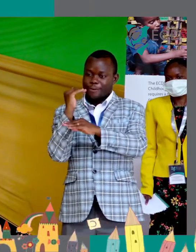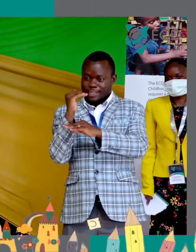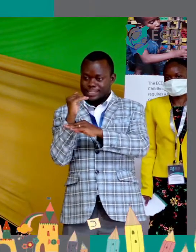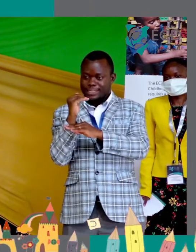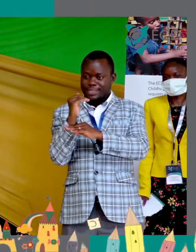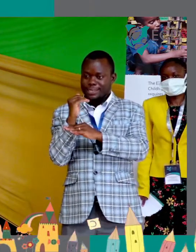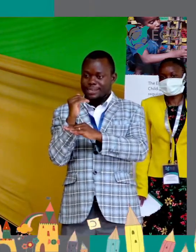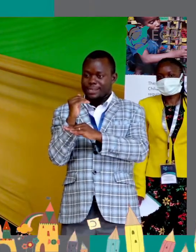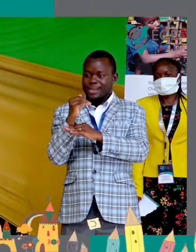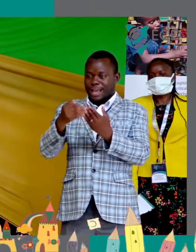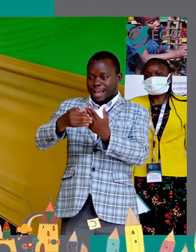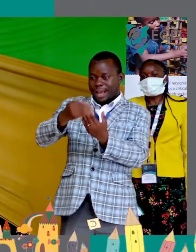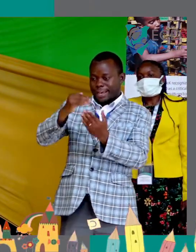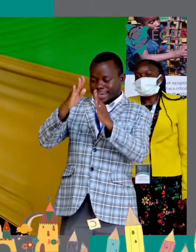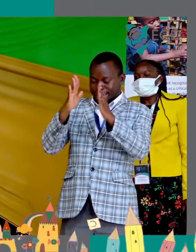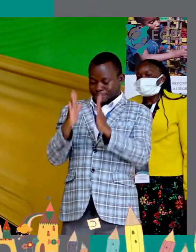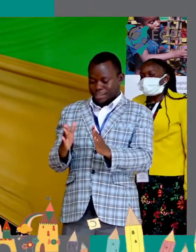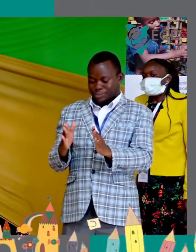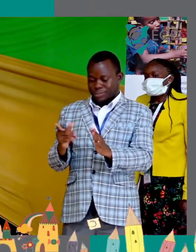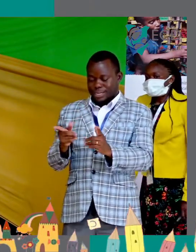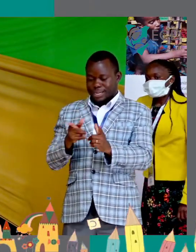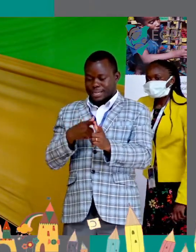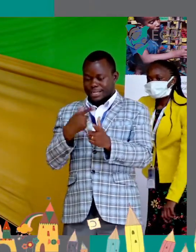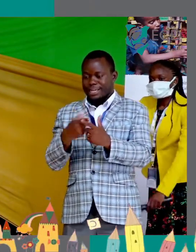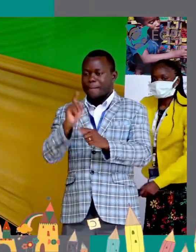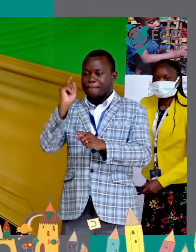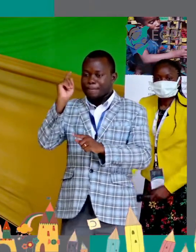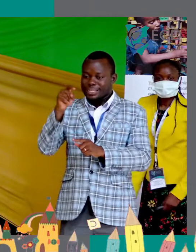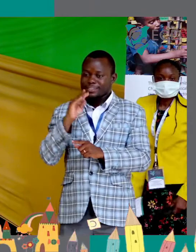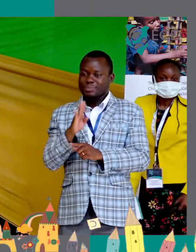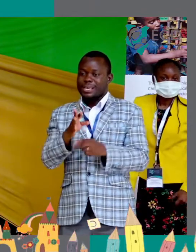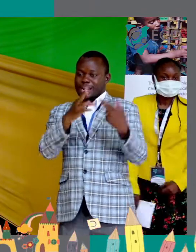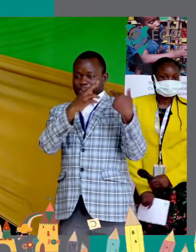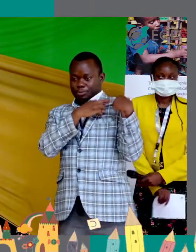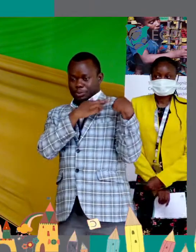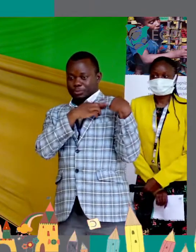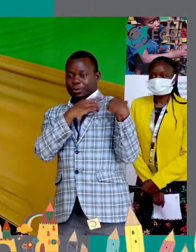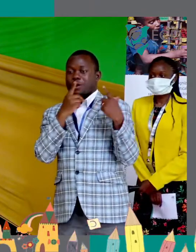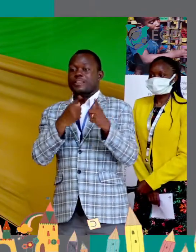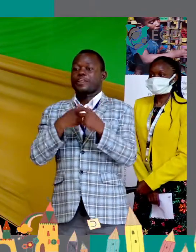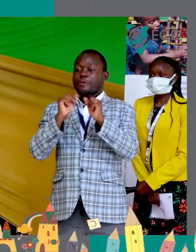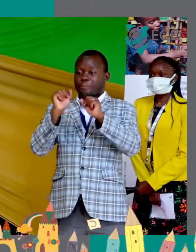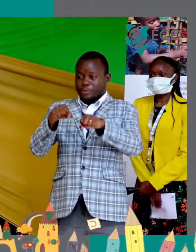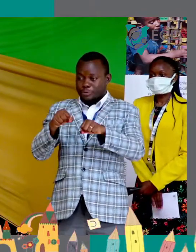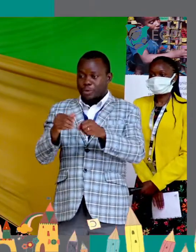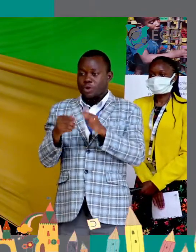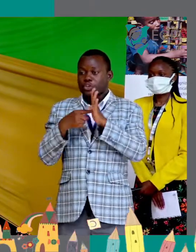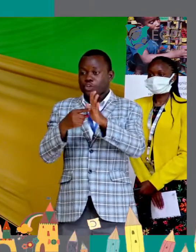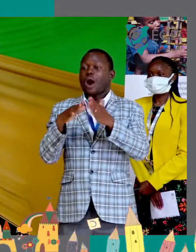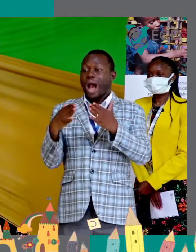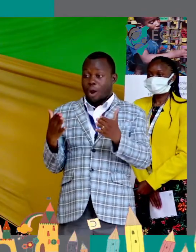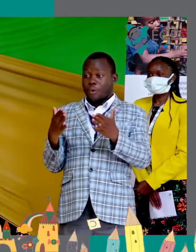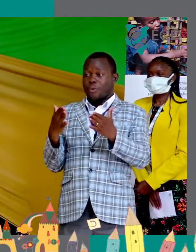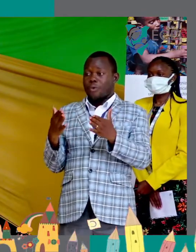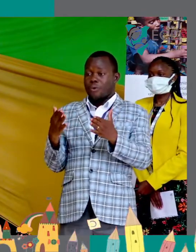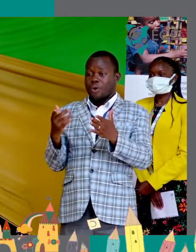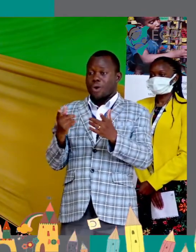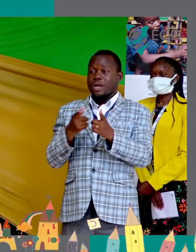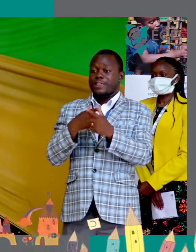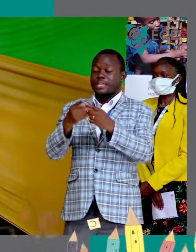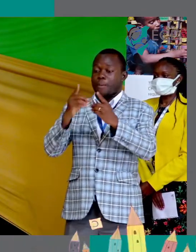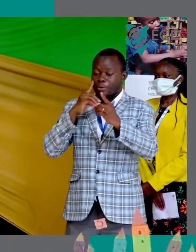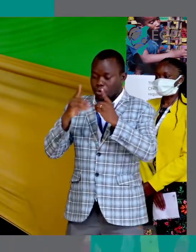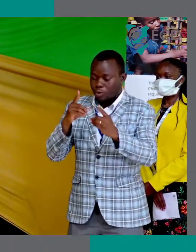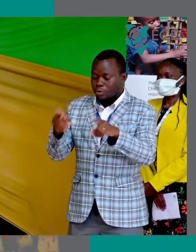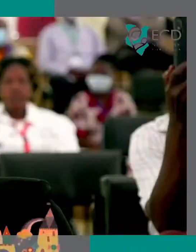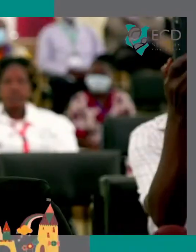be responsive, when you get into that household, how do you interact with the baby that you find there? Show the caregiver that that baby can hear. So talk to the